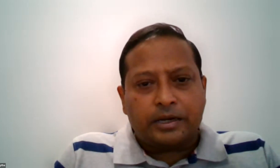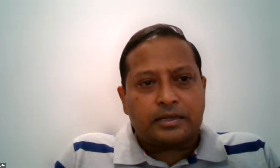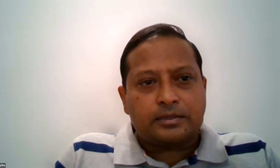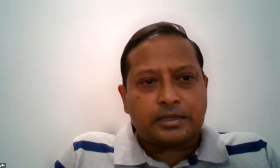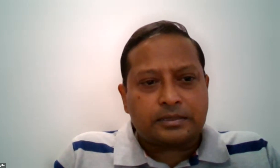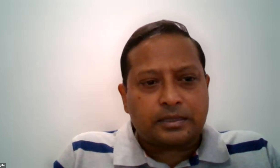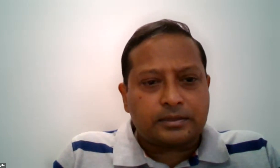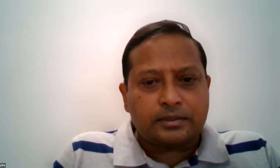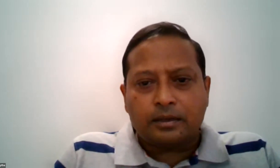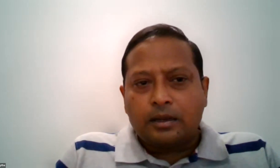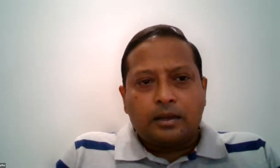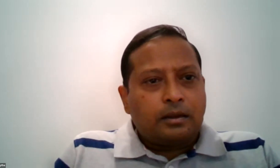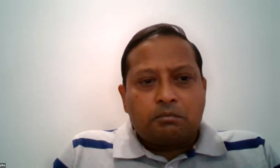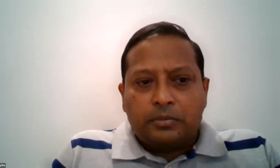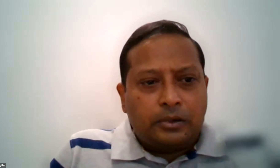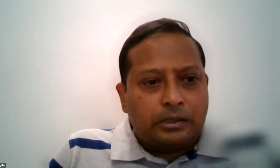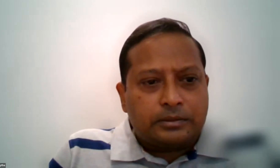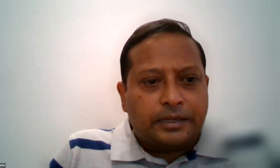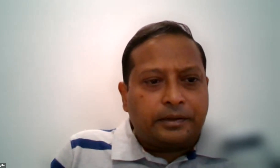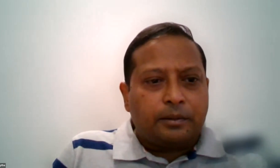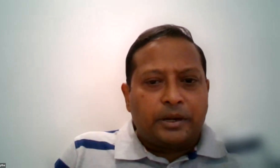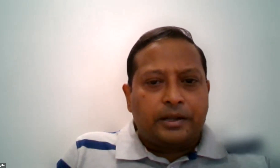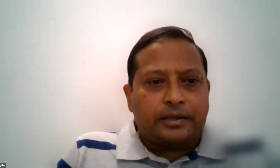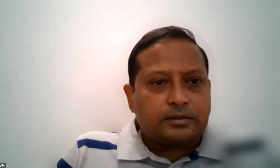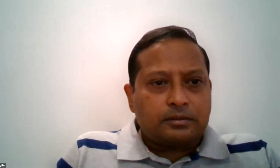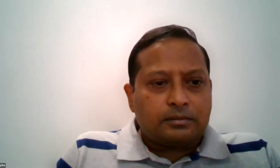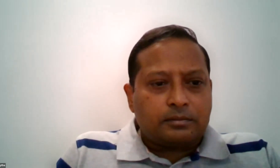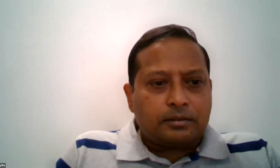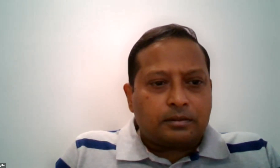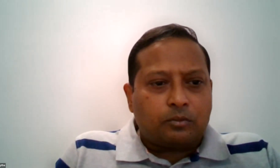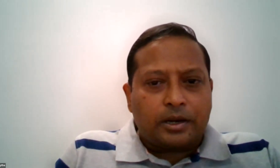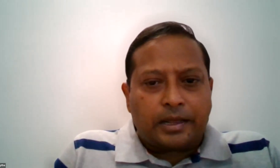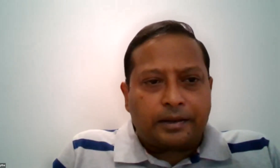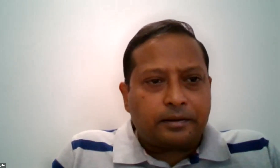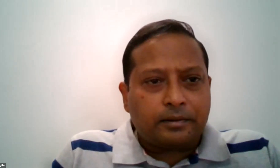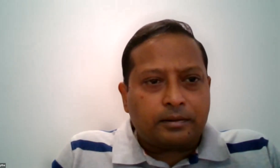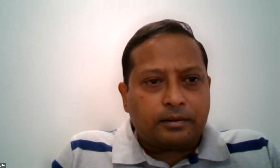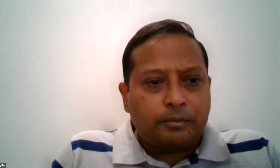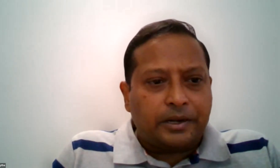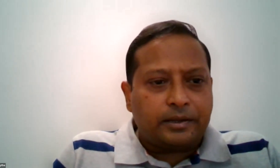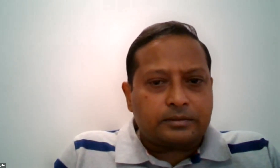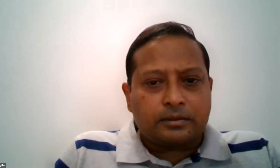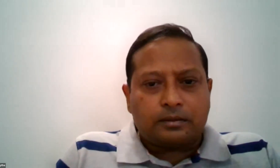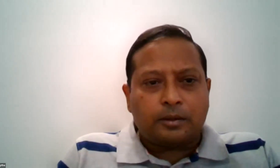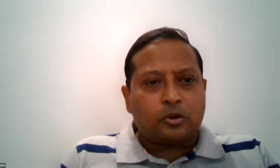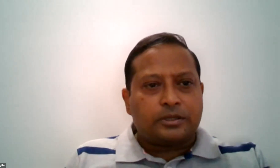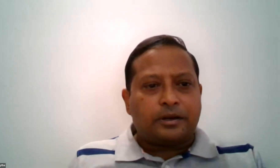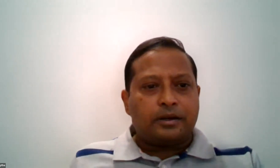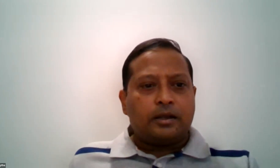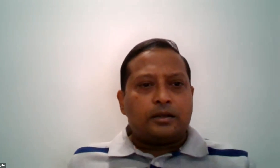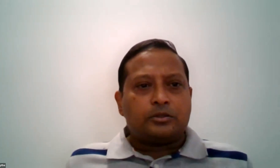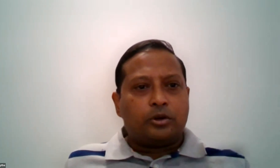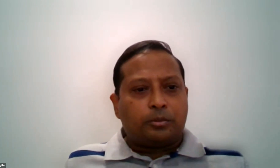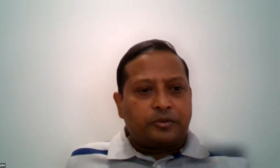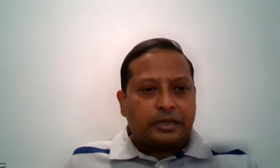all over India just assessing, say 10 buildings, 1 lakh buildings